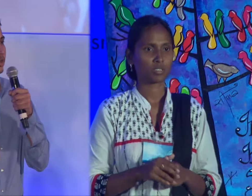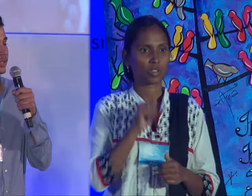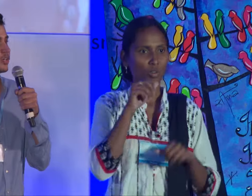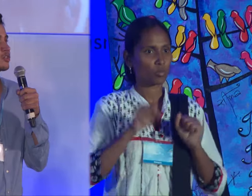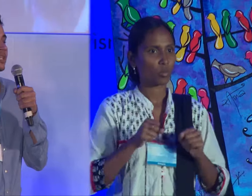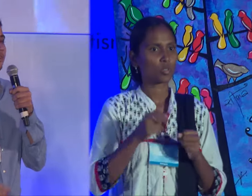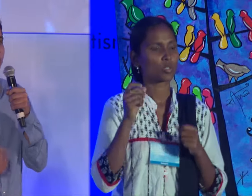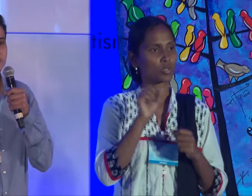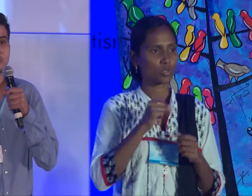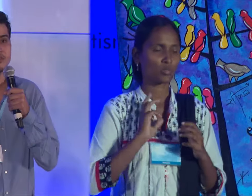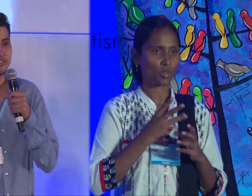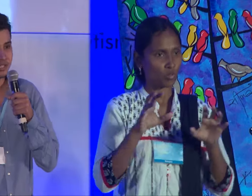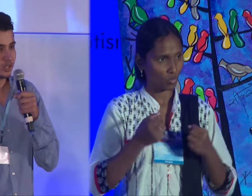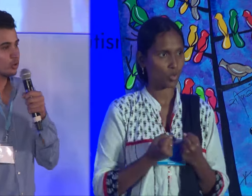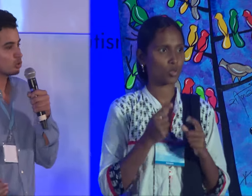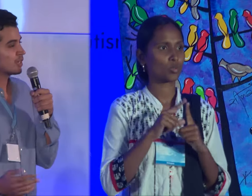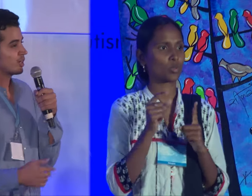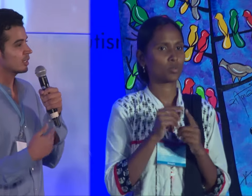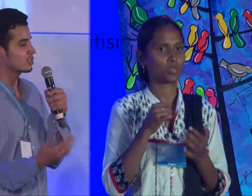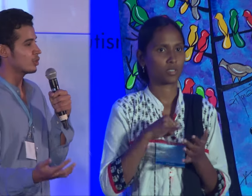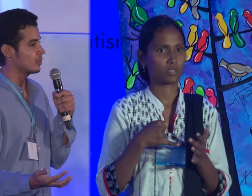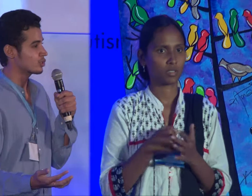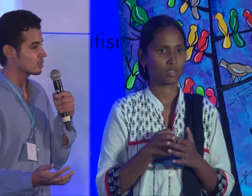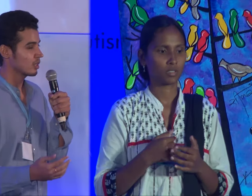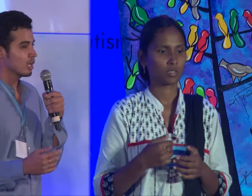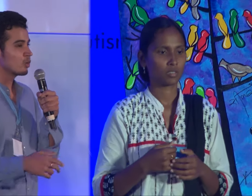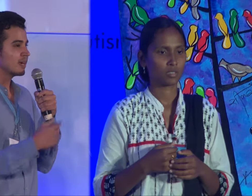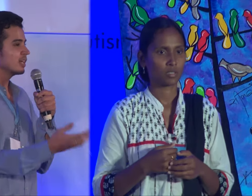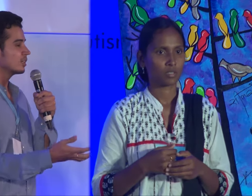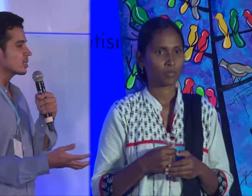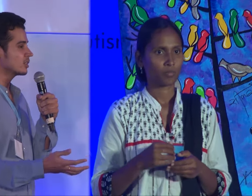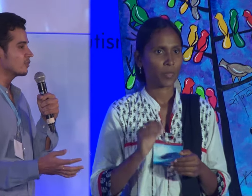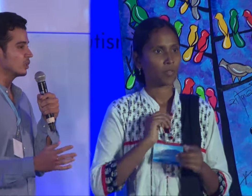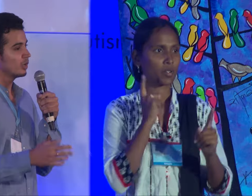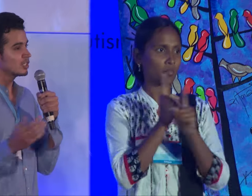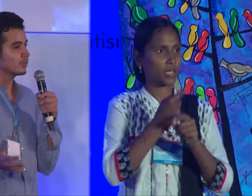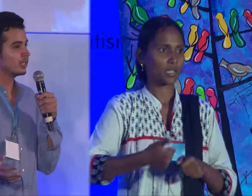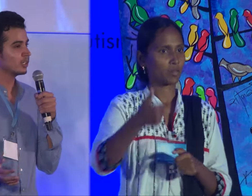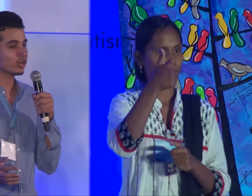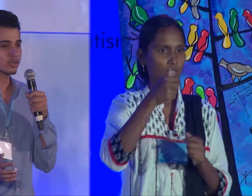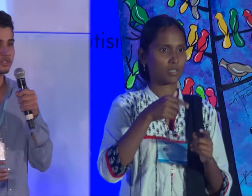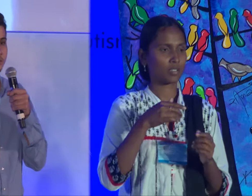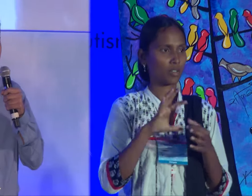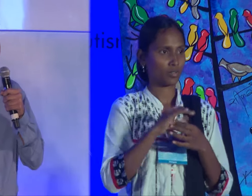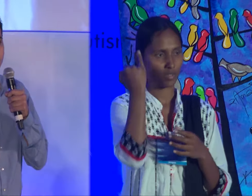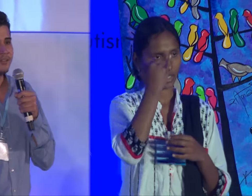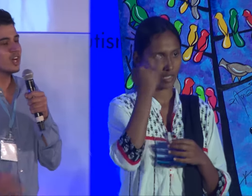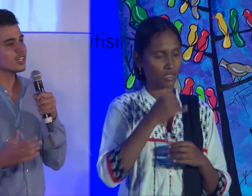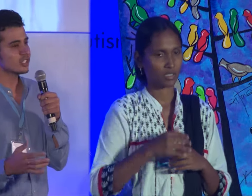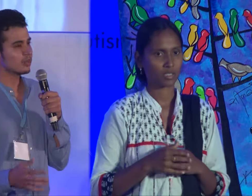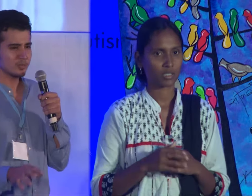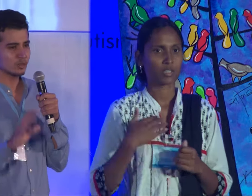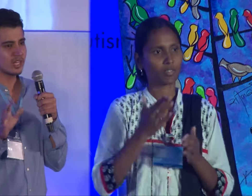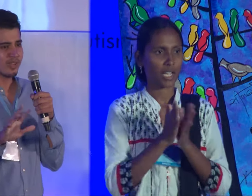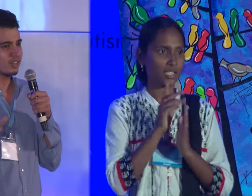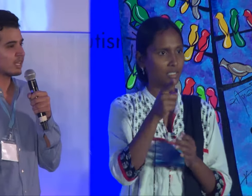really able to do it. So then we talked to a couple of referees who used to refer international competitions. We met an international referee who hails from India called Ashok Sharma, and we